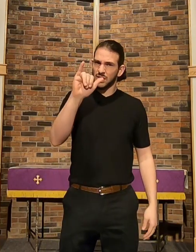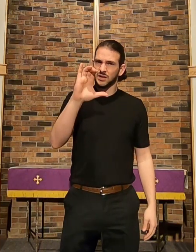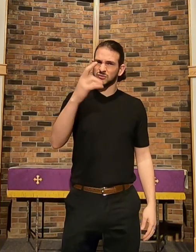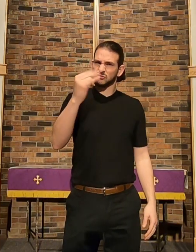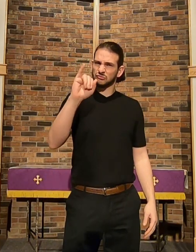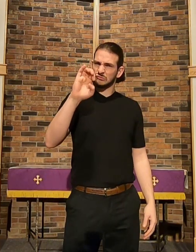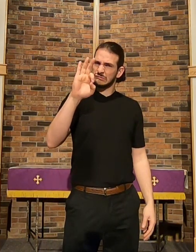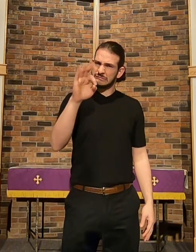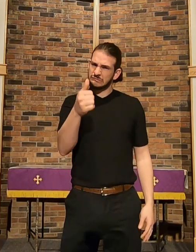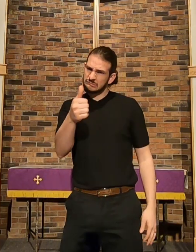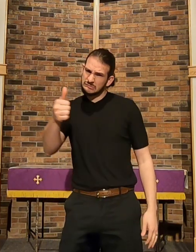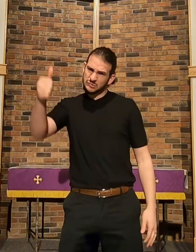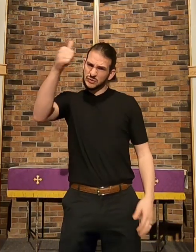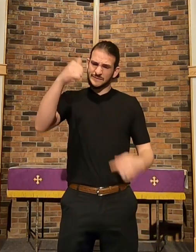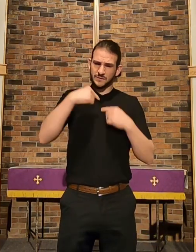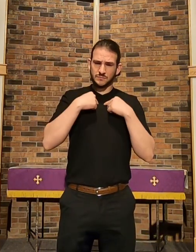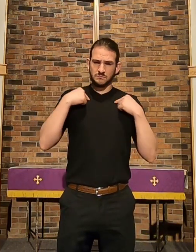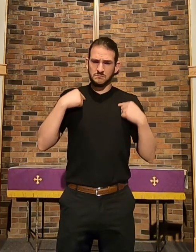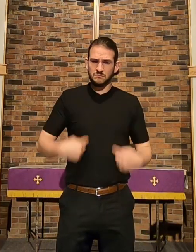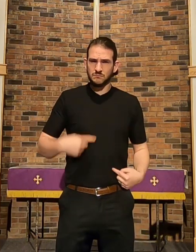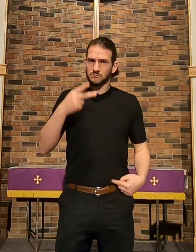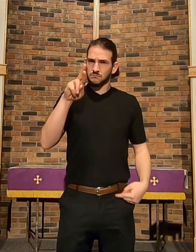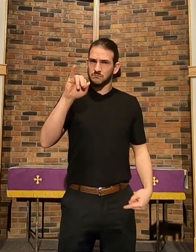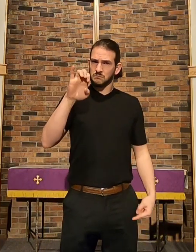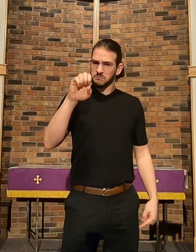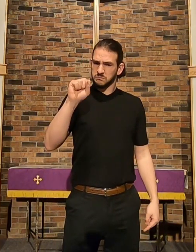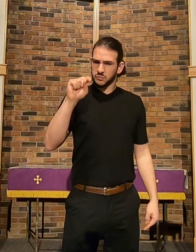They had been sent by the chief priests,